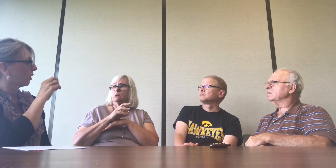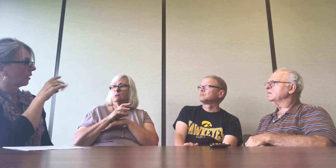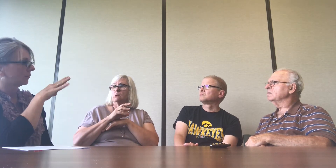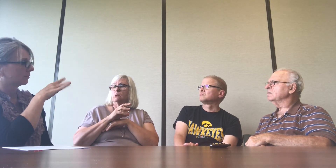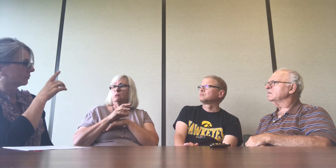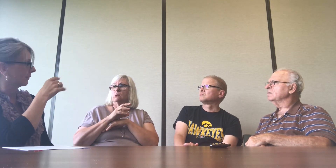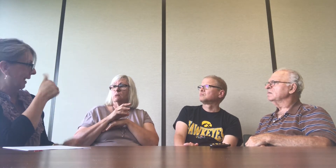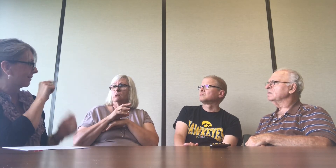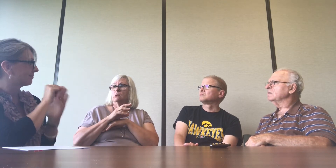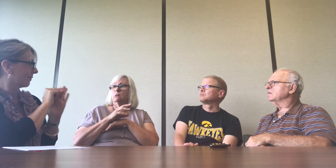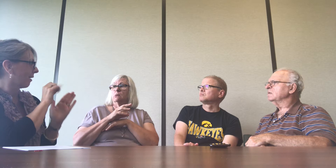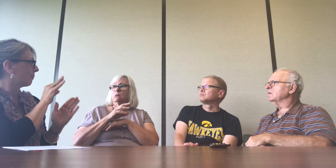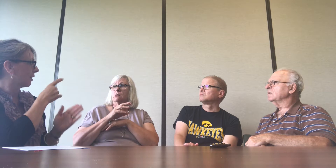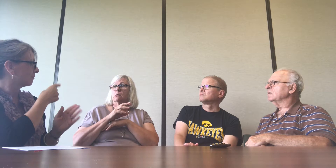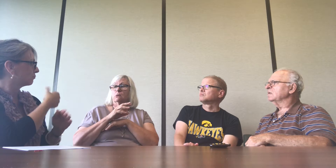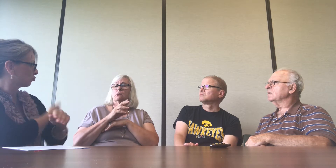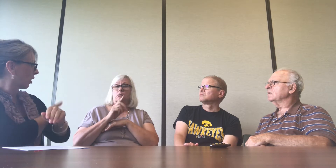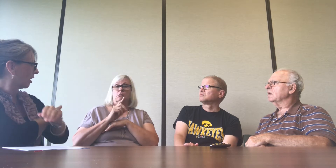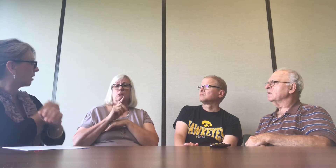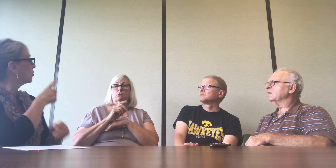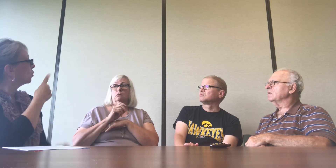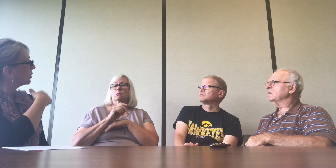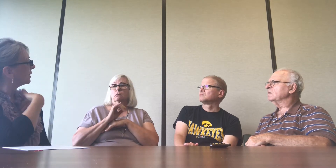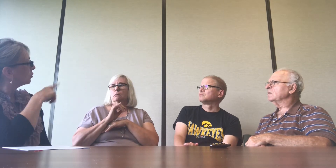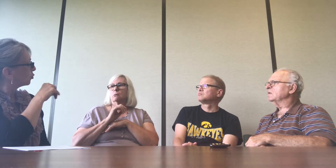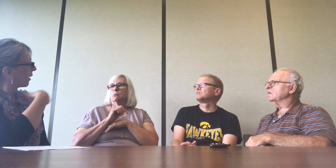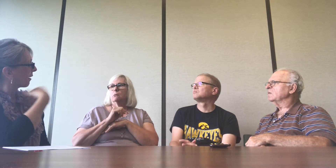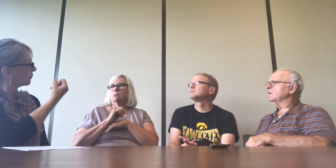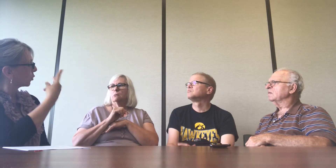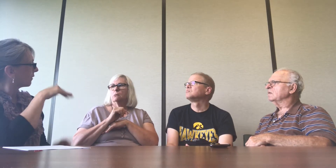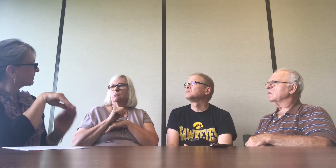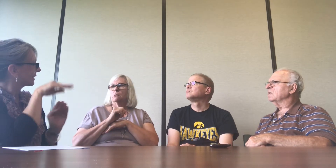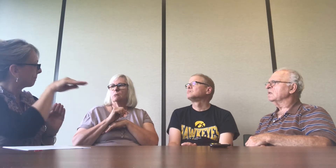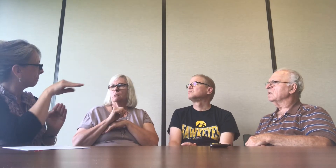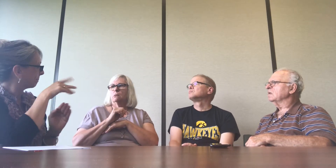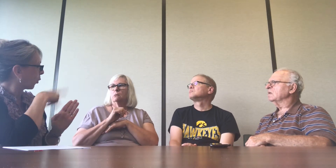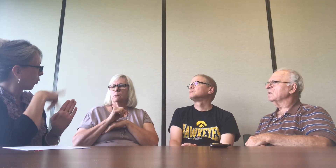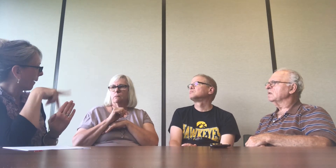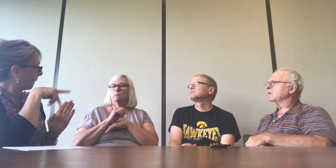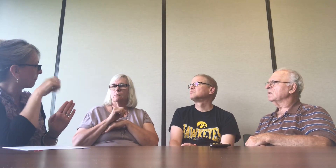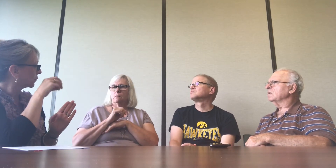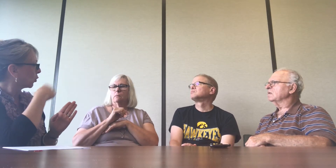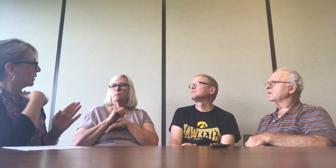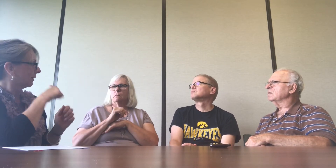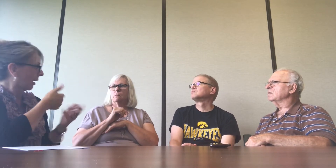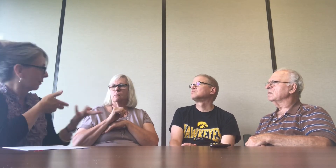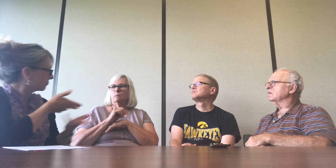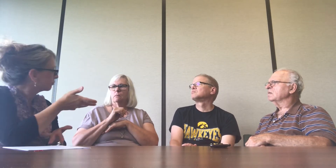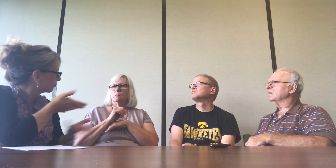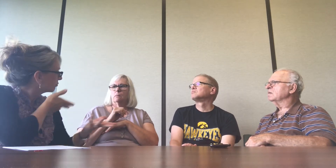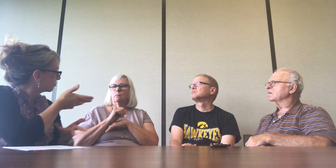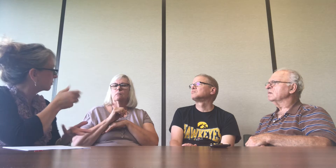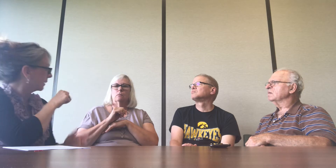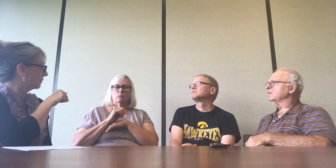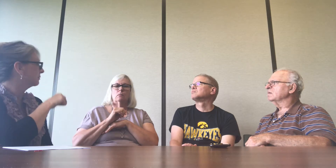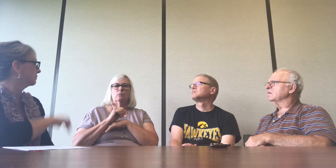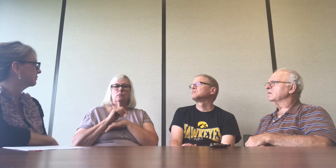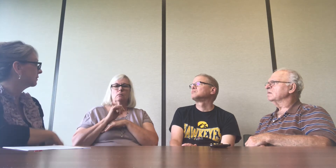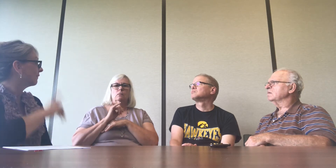we can help with drugs. We're trained in that. We have the 12-step program that we can